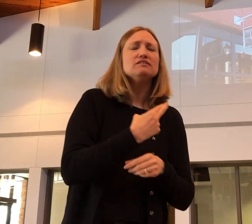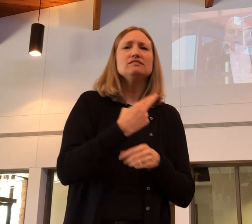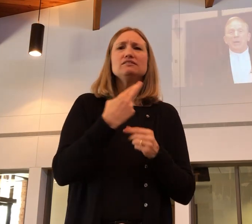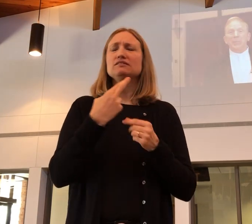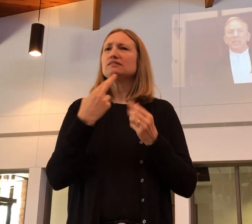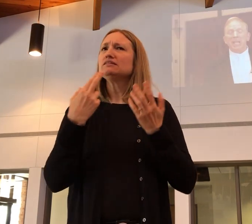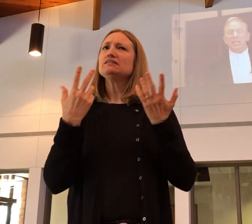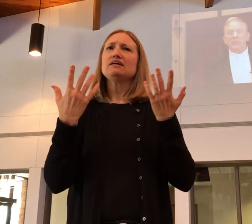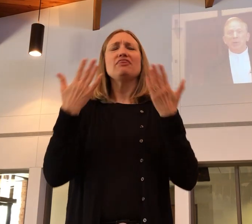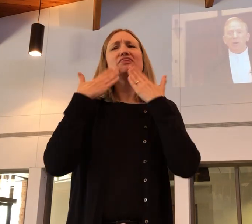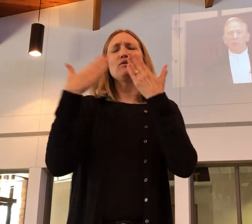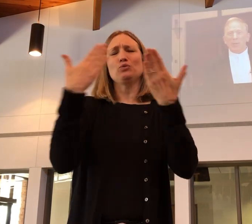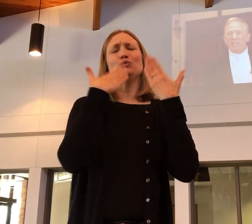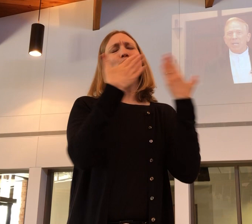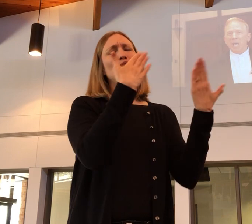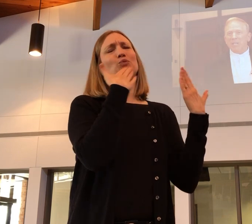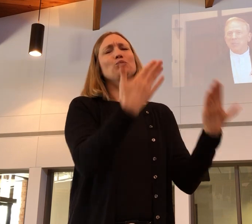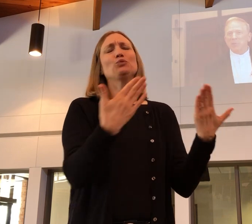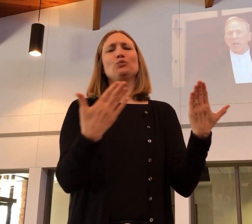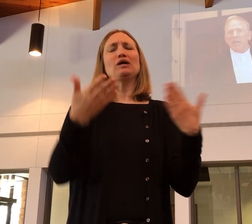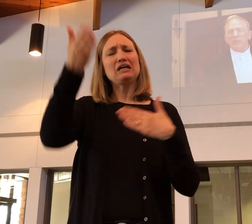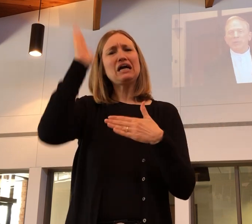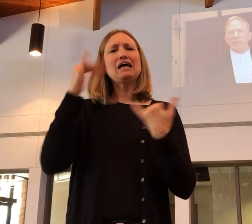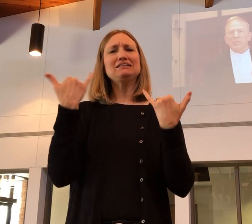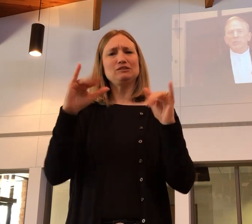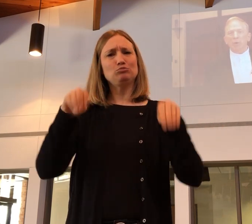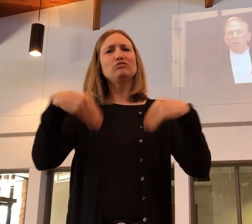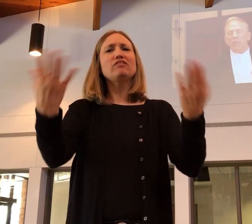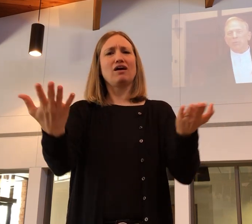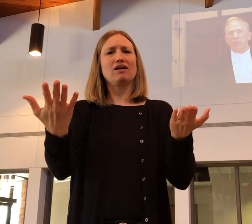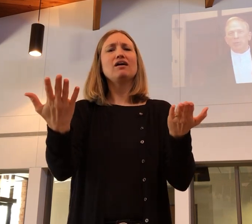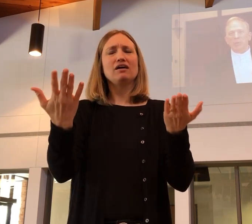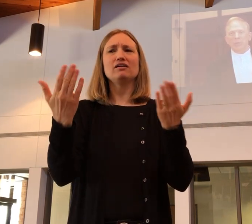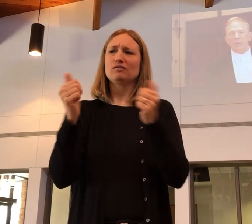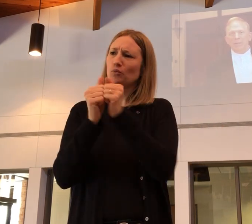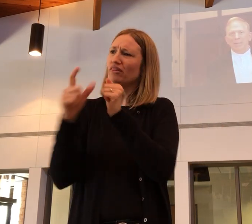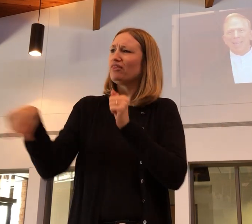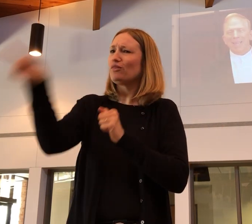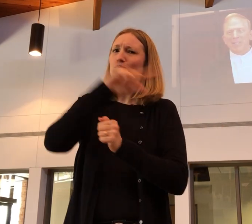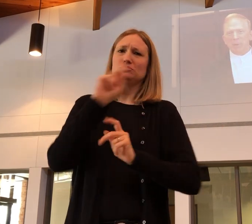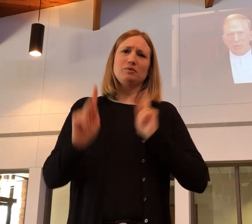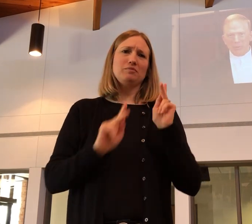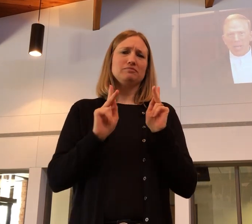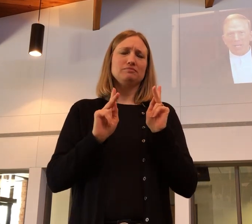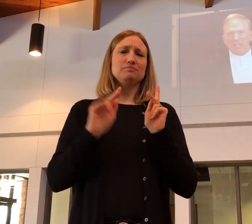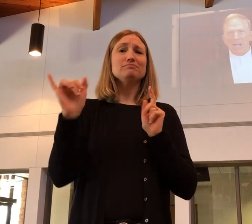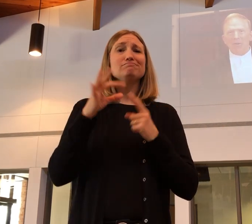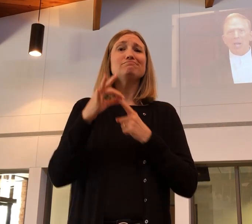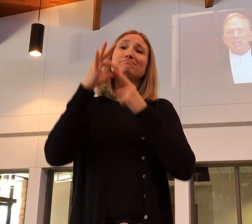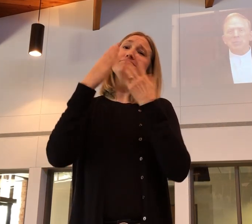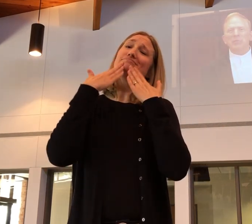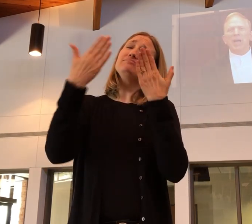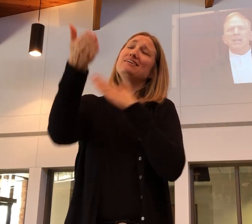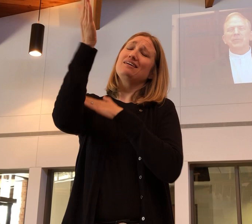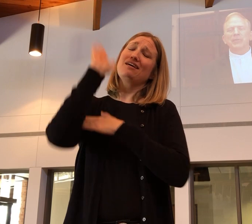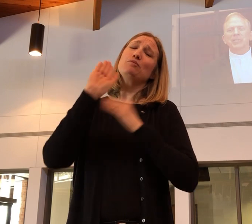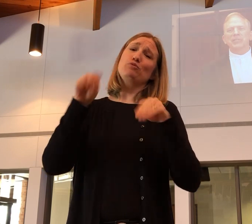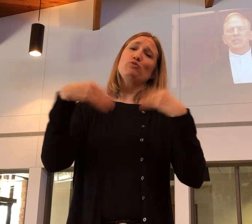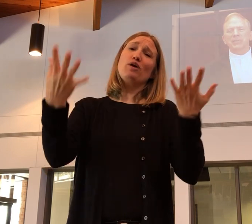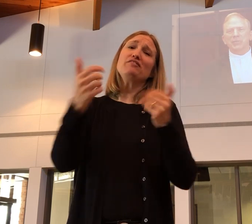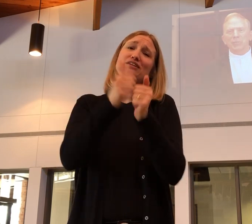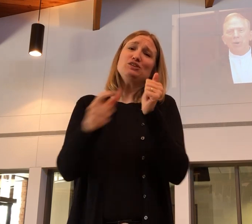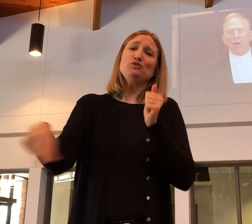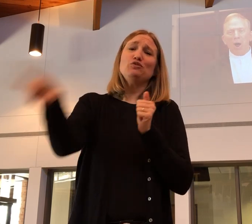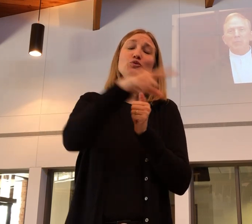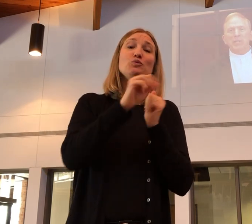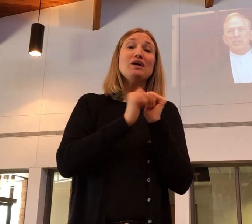food. A big thanks for all the ways that God is providing for us through all those people, and a special thanks how God is providing for each